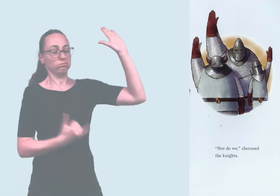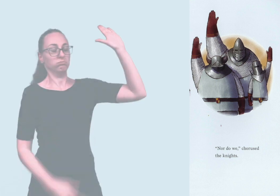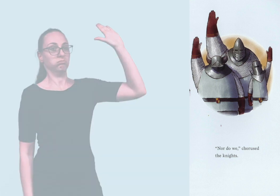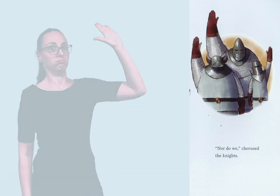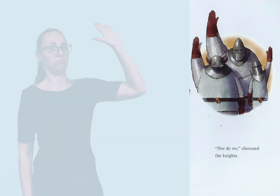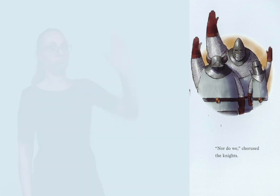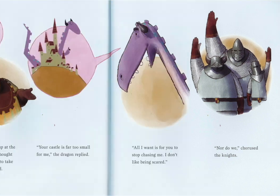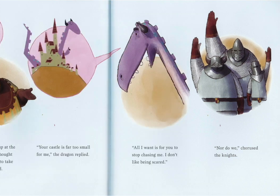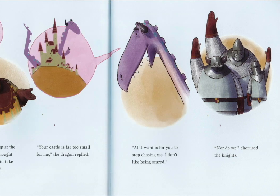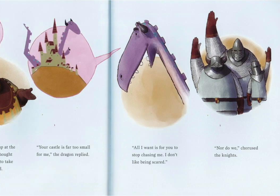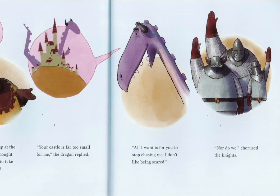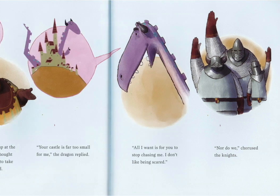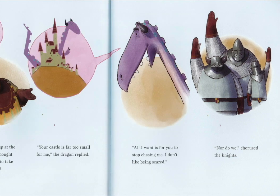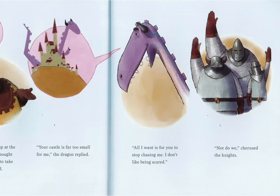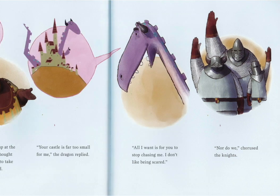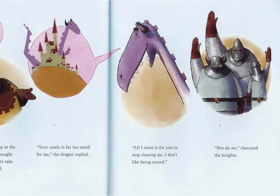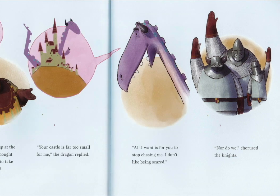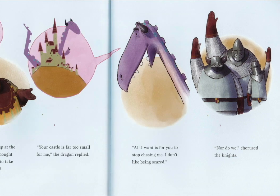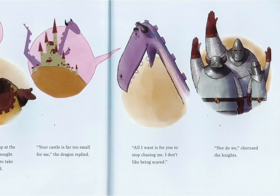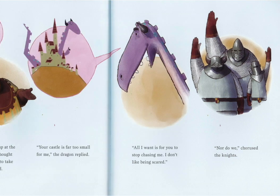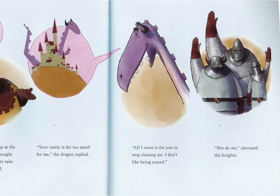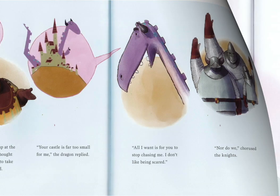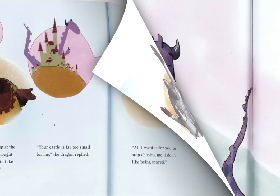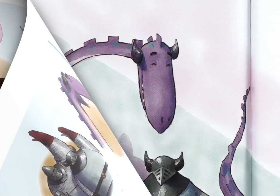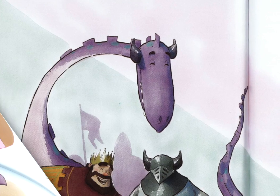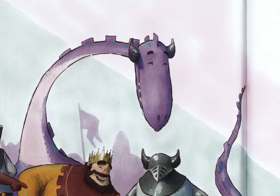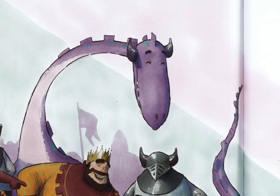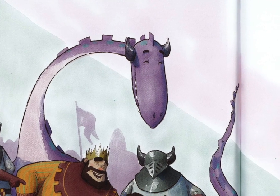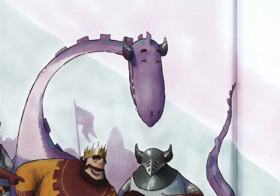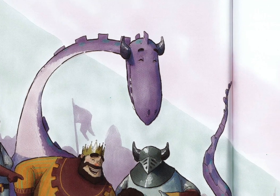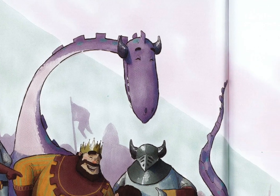"Nor do we," chorused the knights.